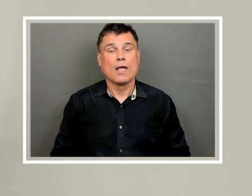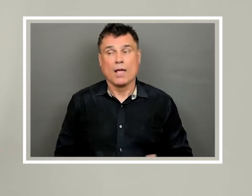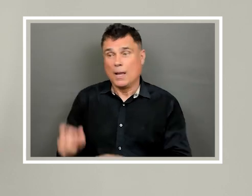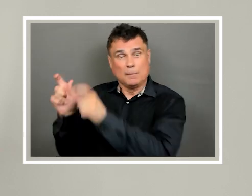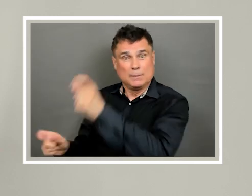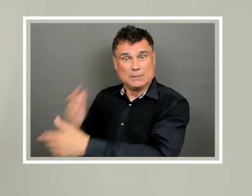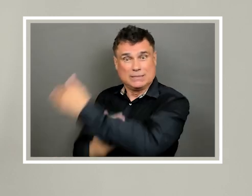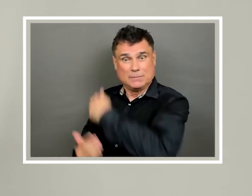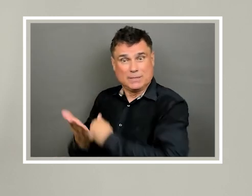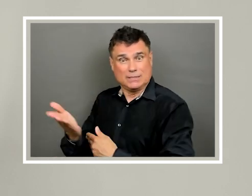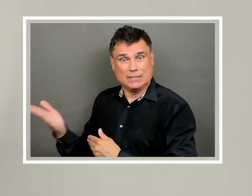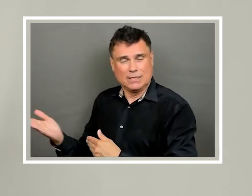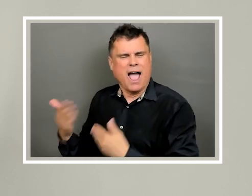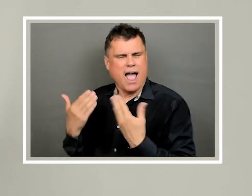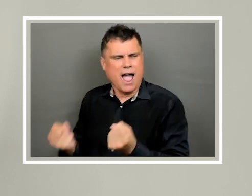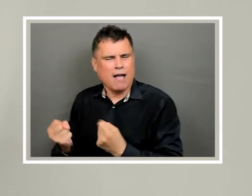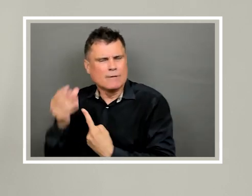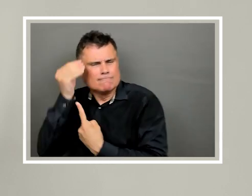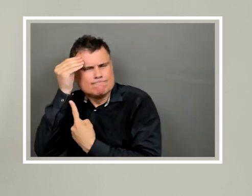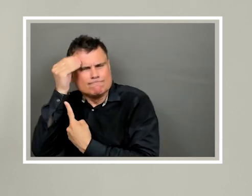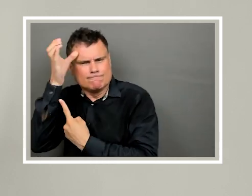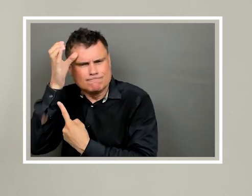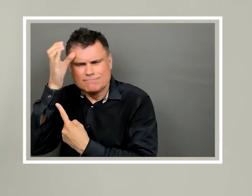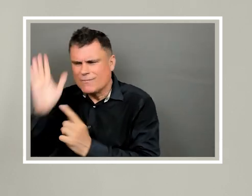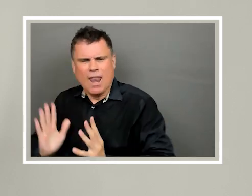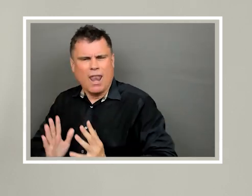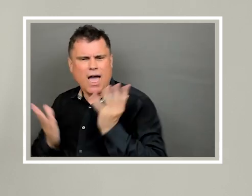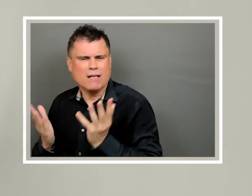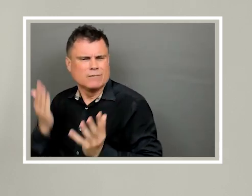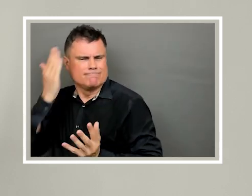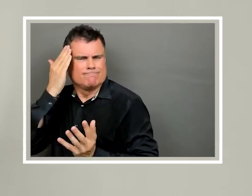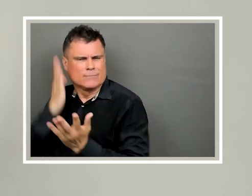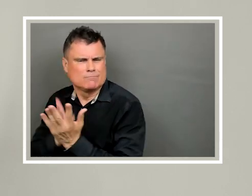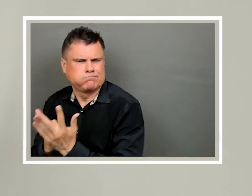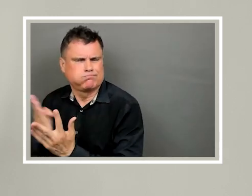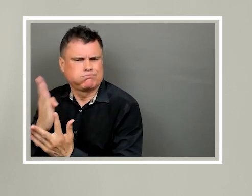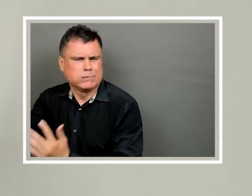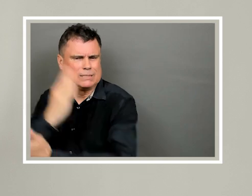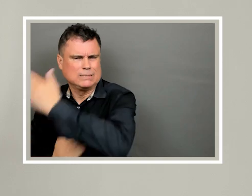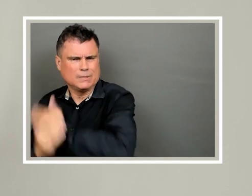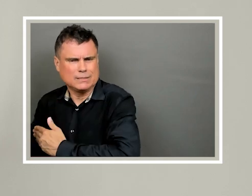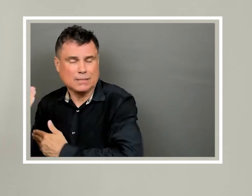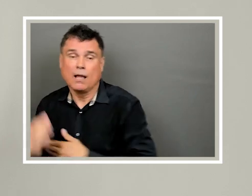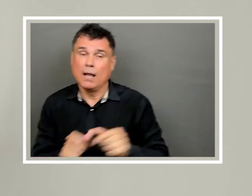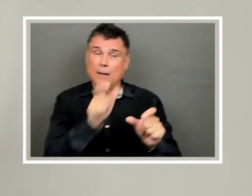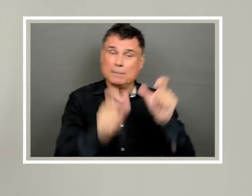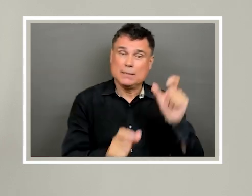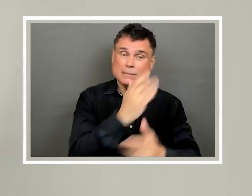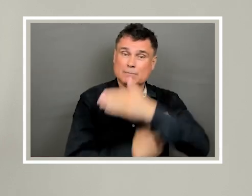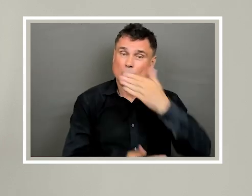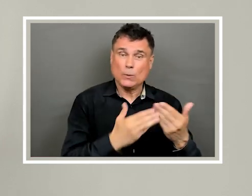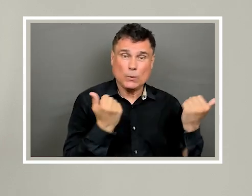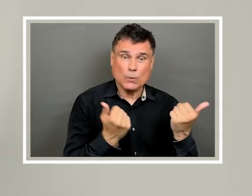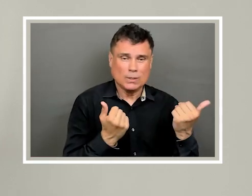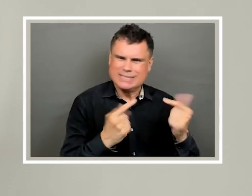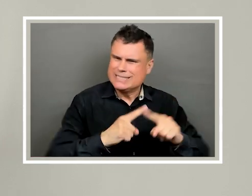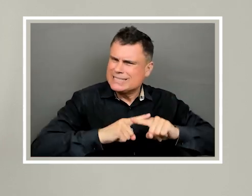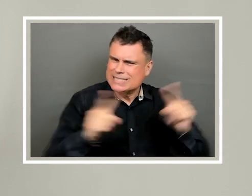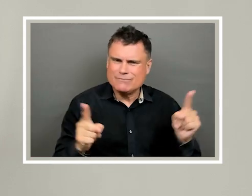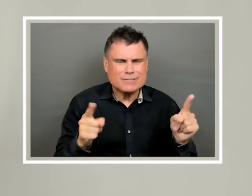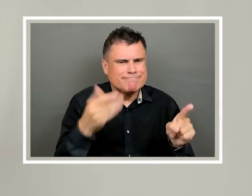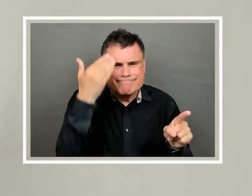Persons with disabilities have unique knowledge of their lived experience of disability that people without disabilities don't